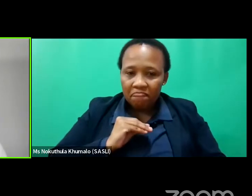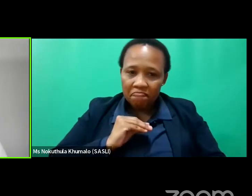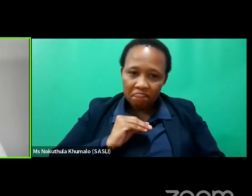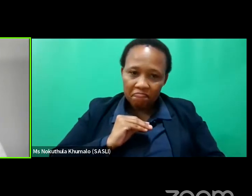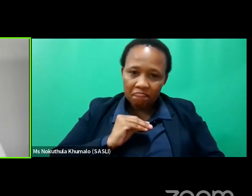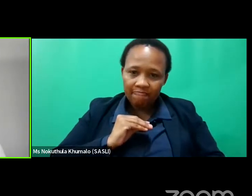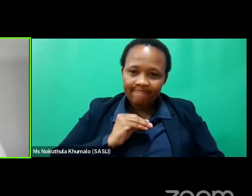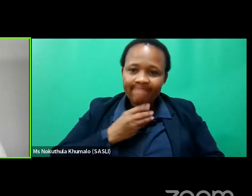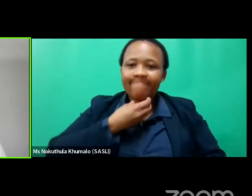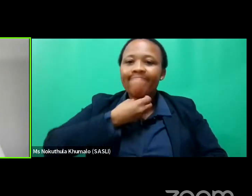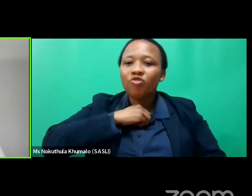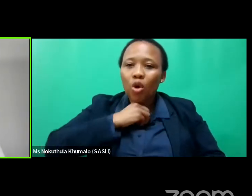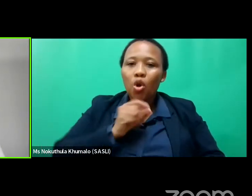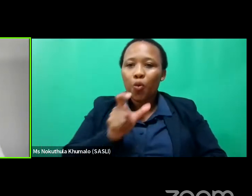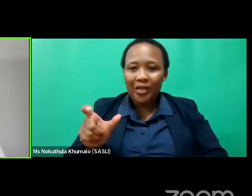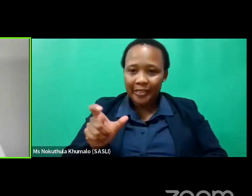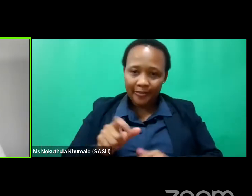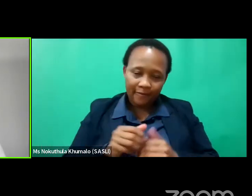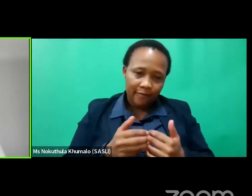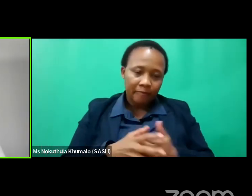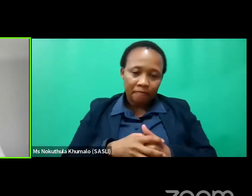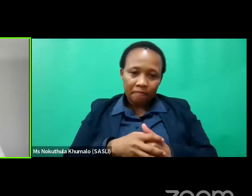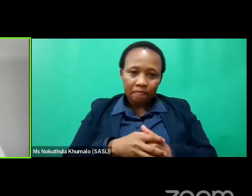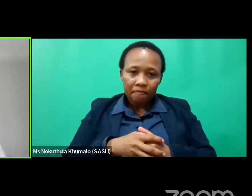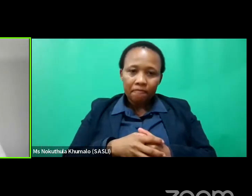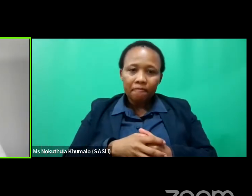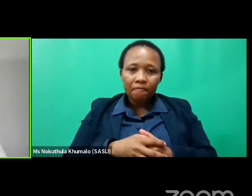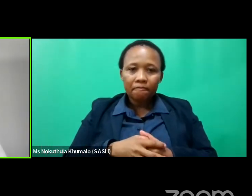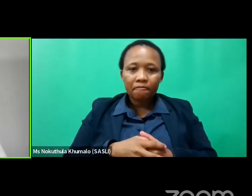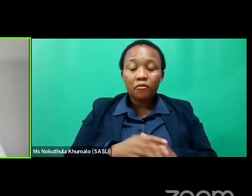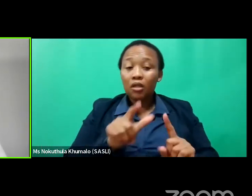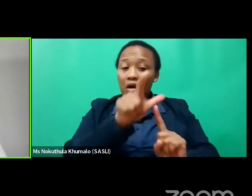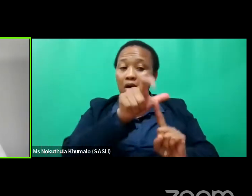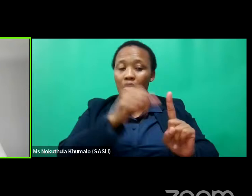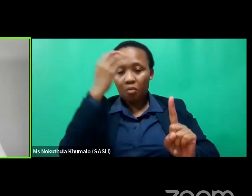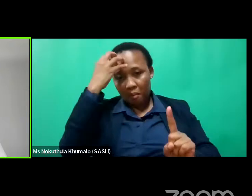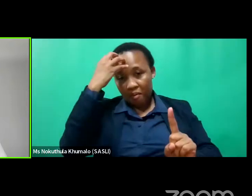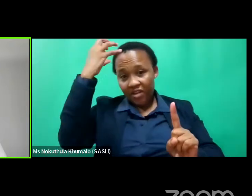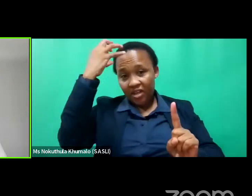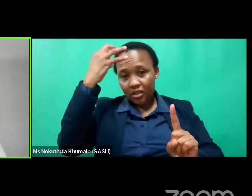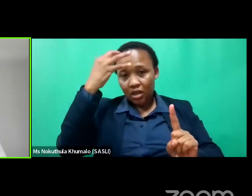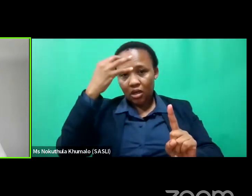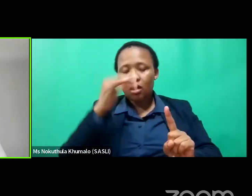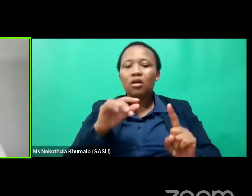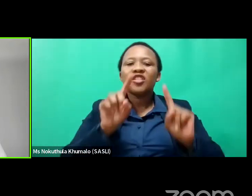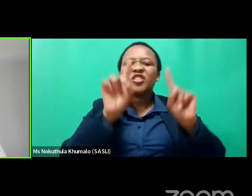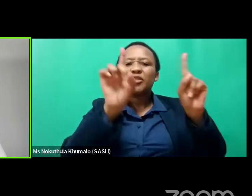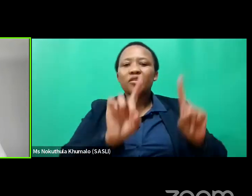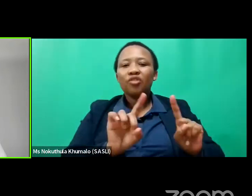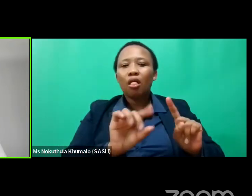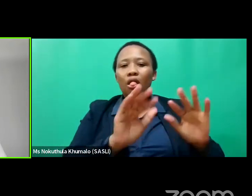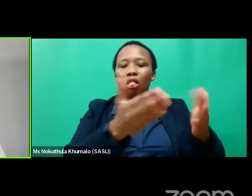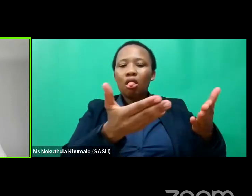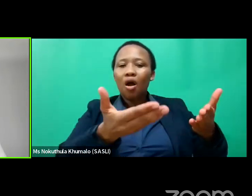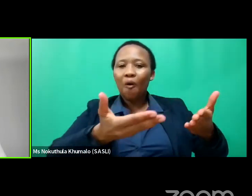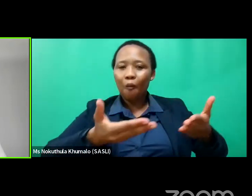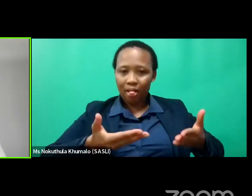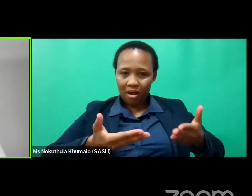Therefore, extending a special welcome to you, Prof, and wish you an excellent